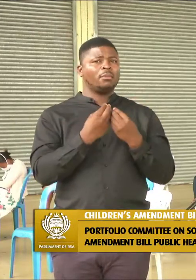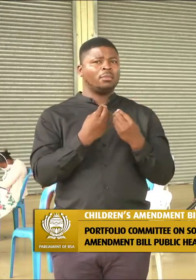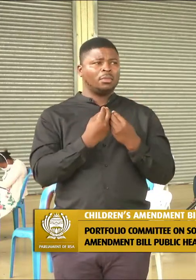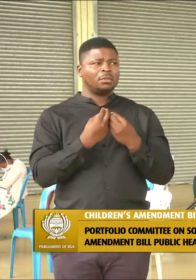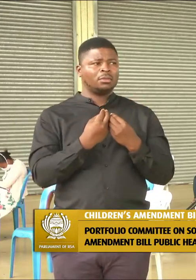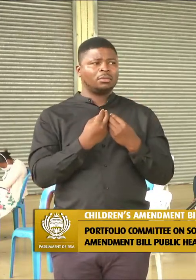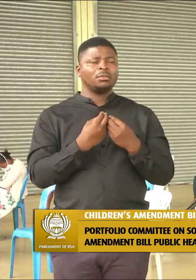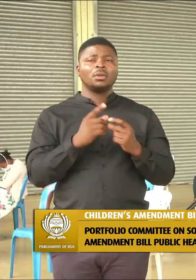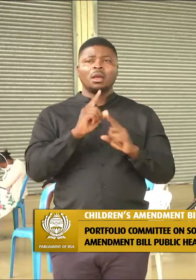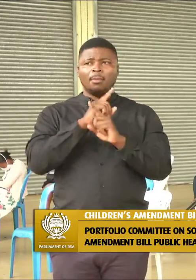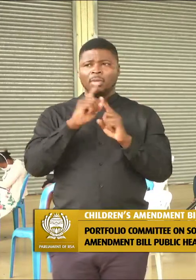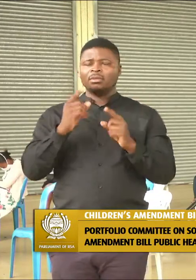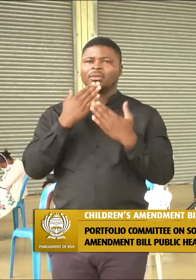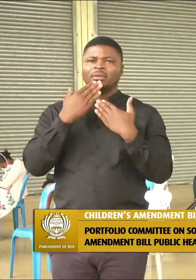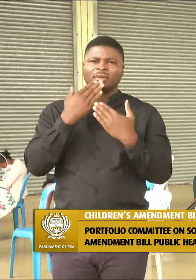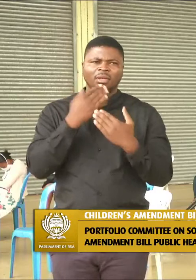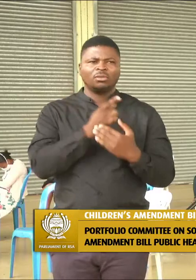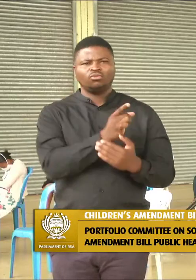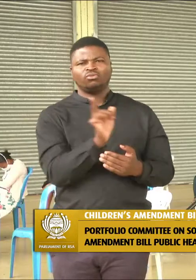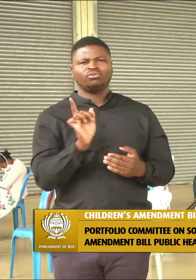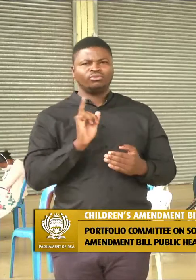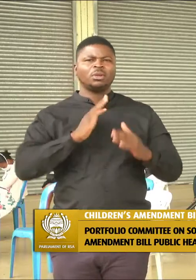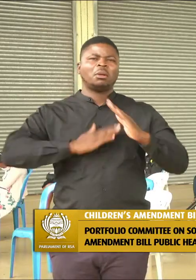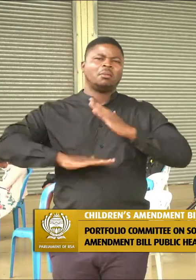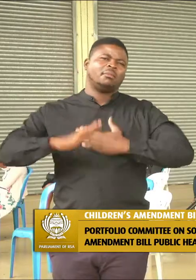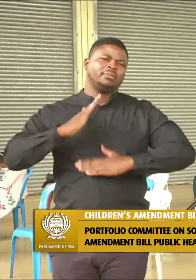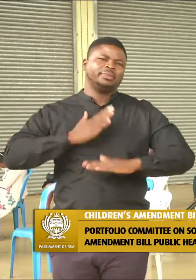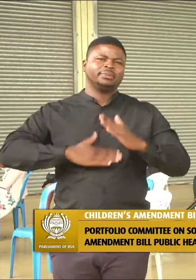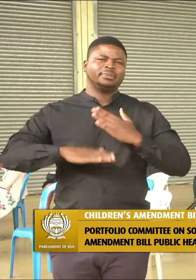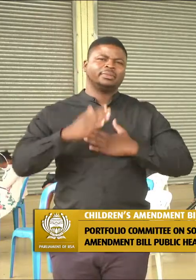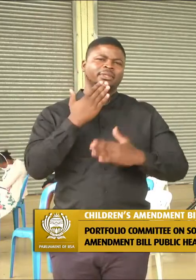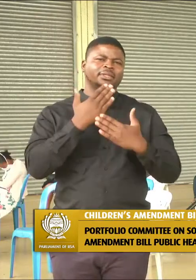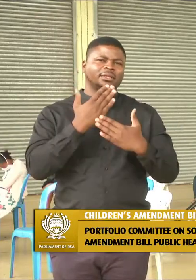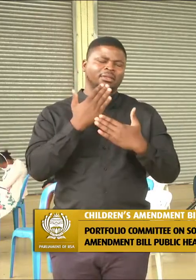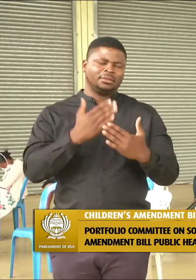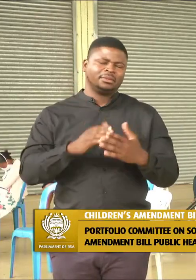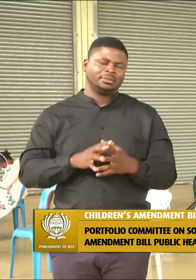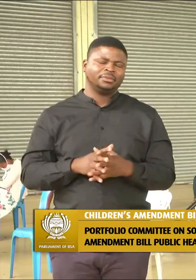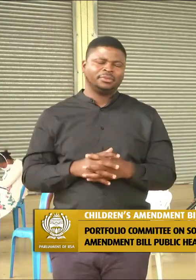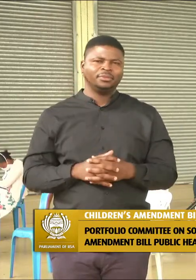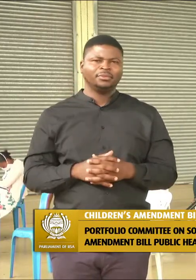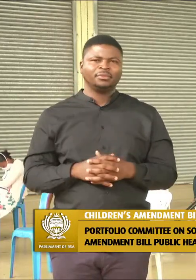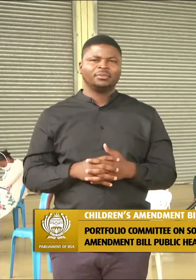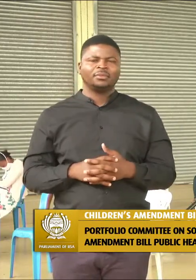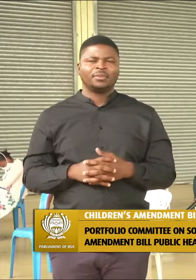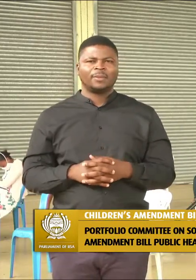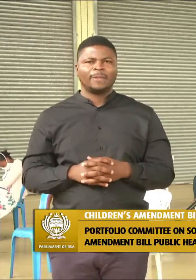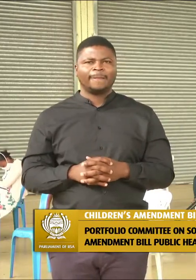thank you for your patience. Nginganezela nokugodwa nje ngiyanibonga ngokuthi ningibekezelele.